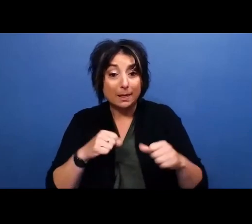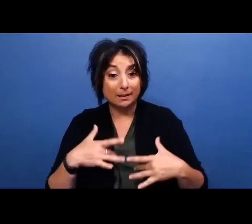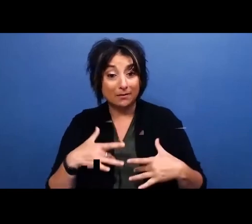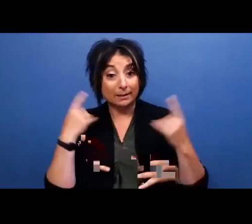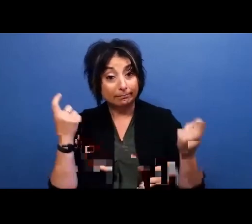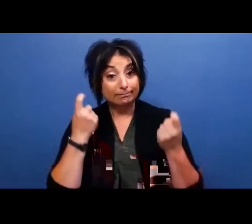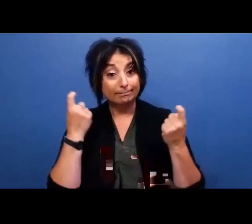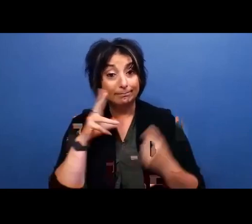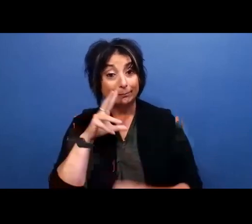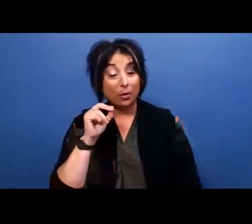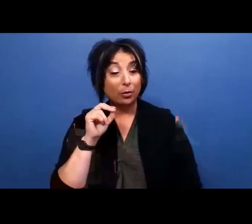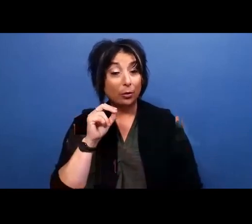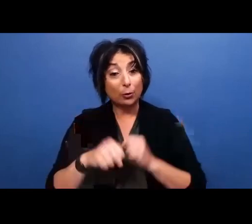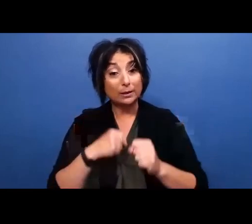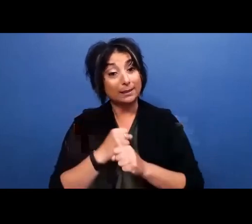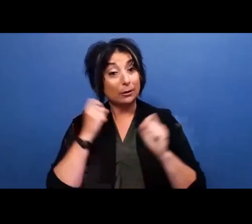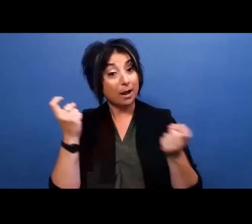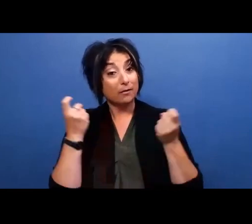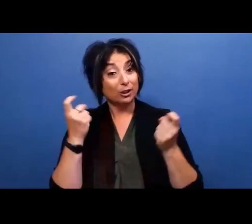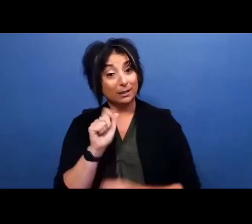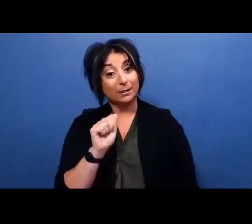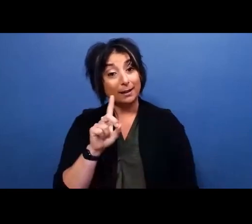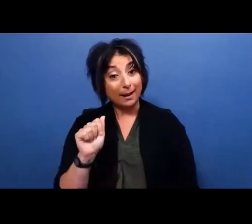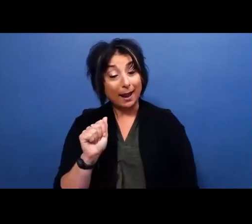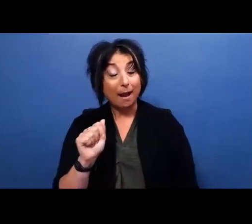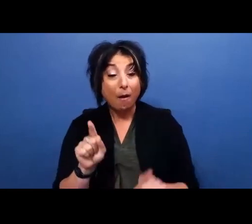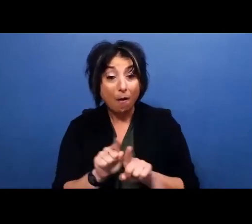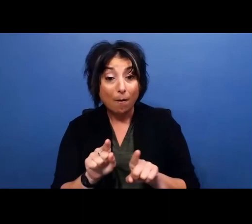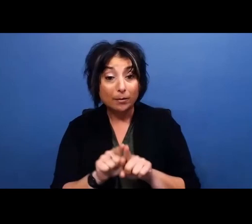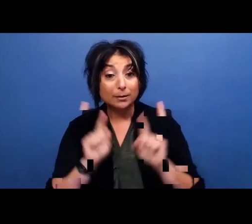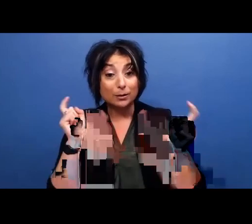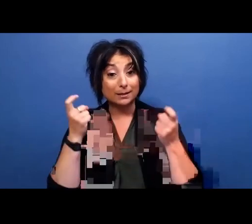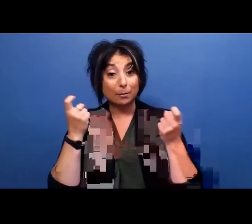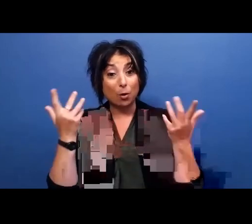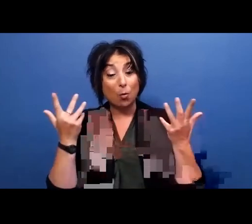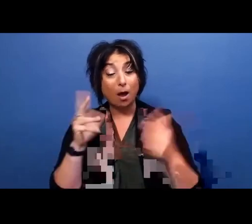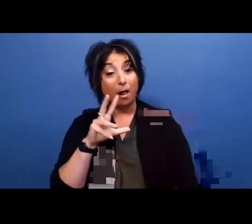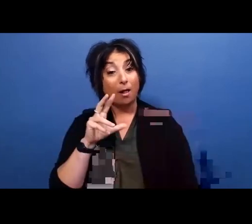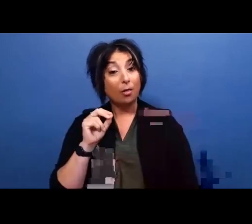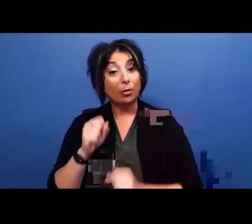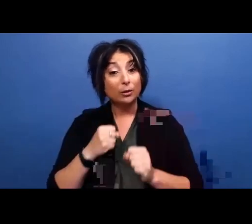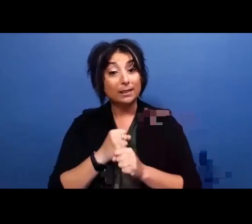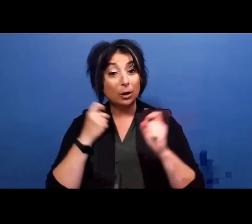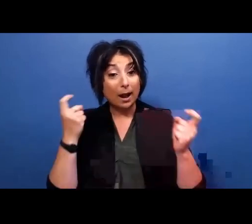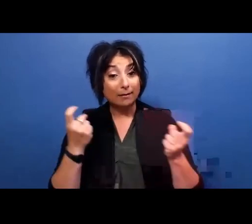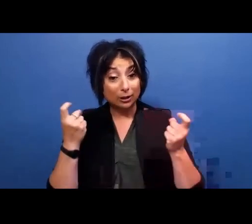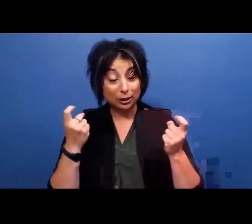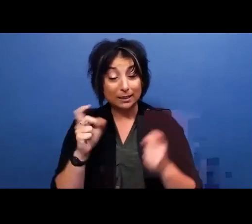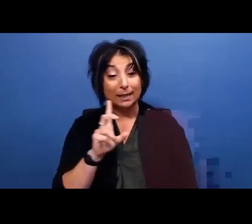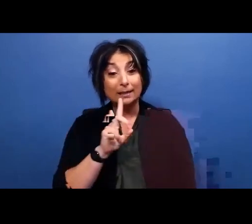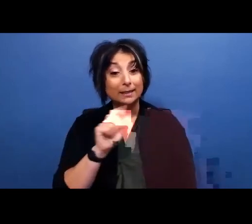30-year anniversary of the ADA and celebrating the 30-year anniversary of the